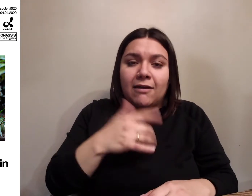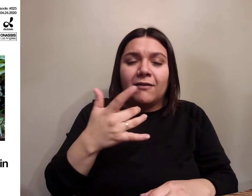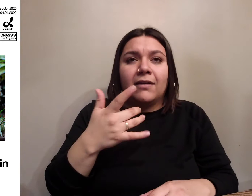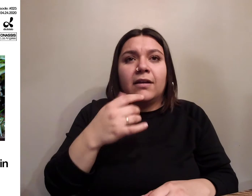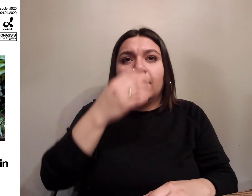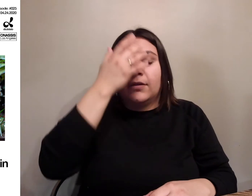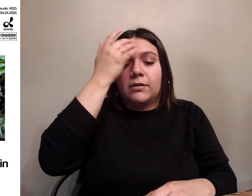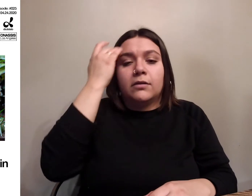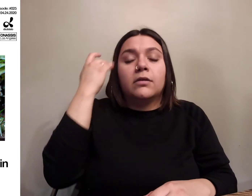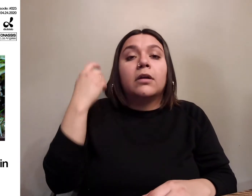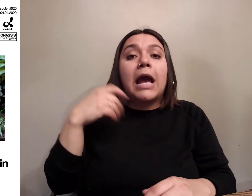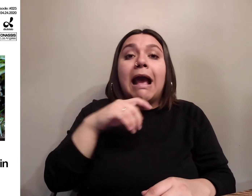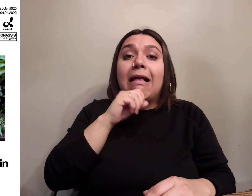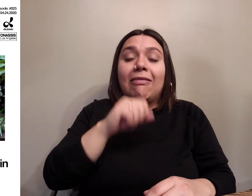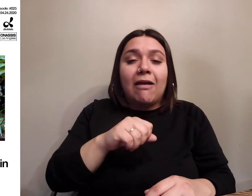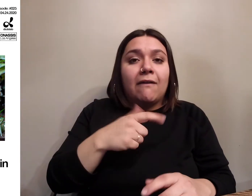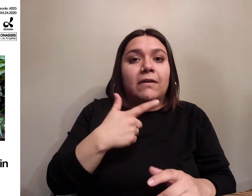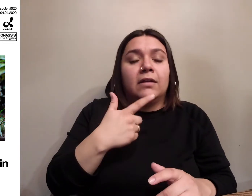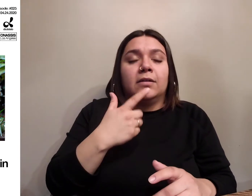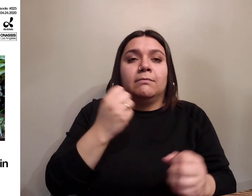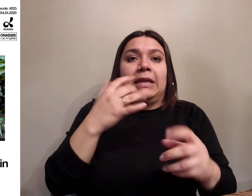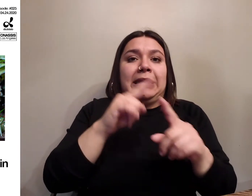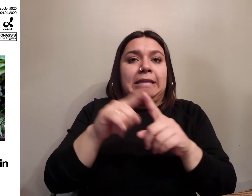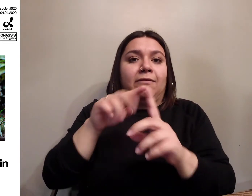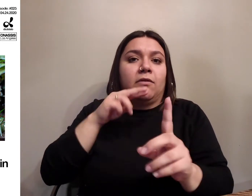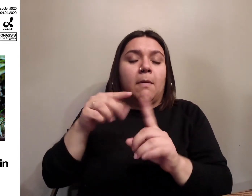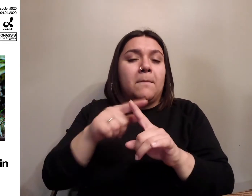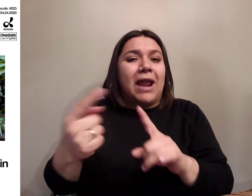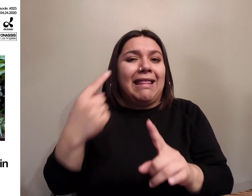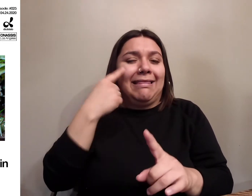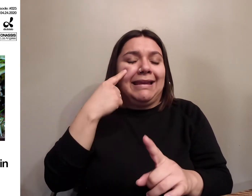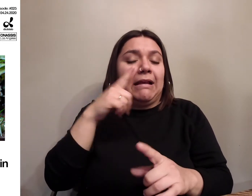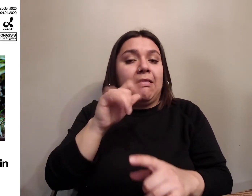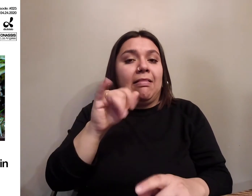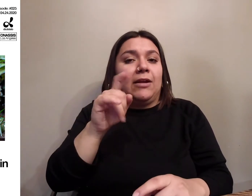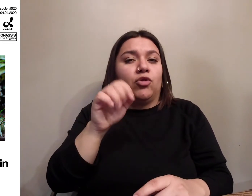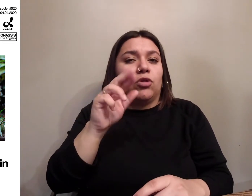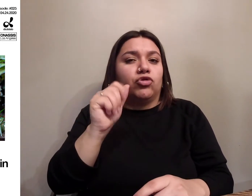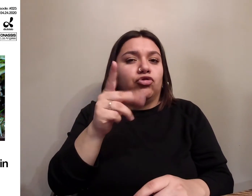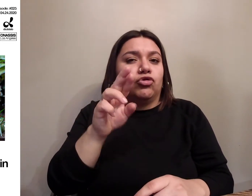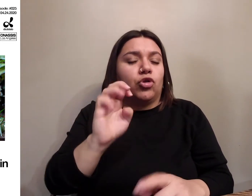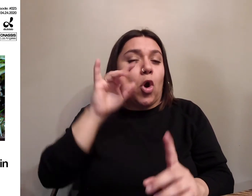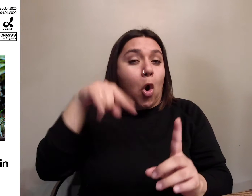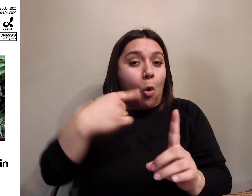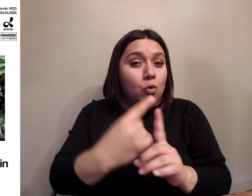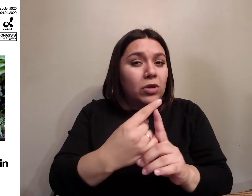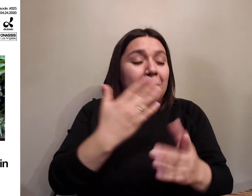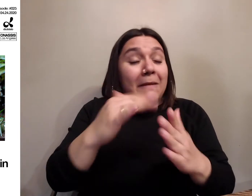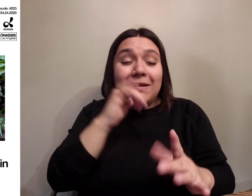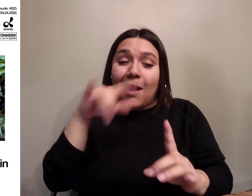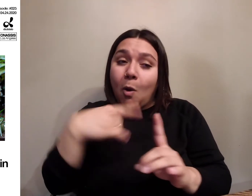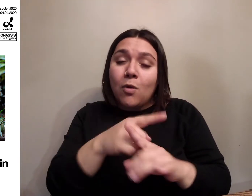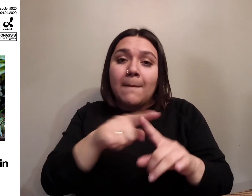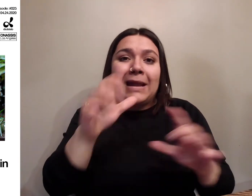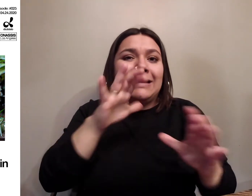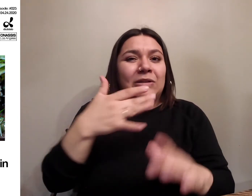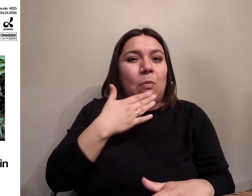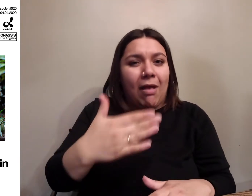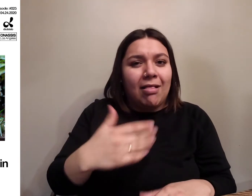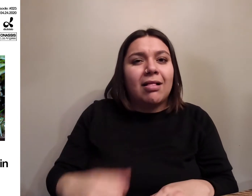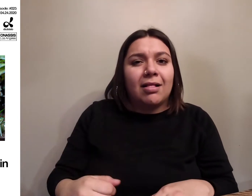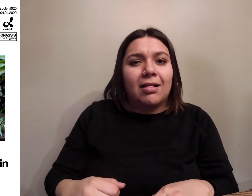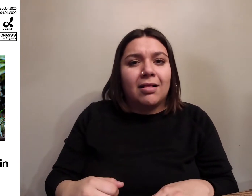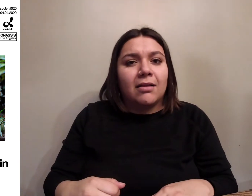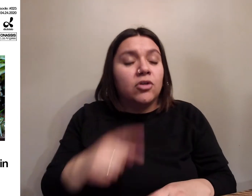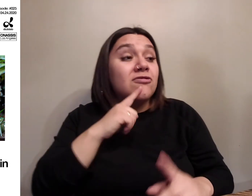ways. I love that cognitive flexibility, but I believe only literature, maybe not only, but literature